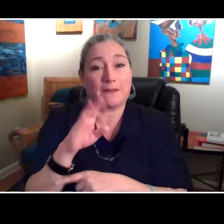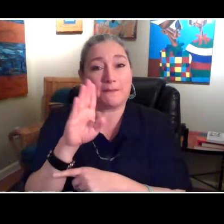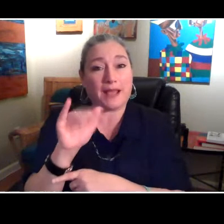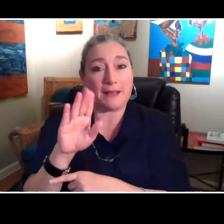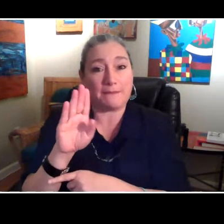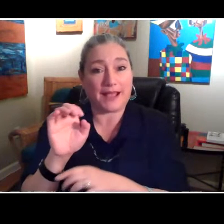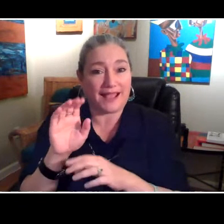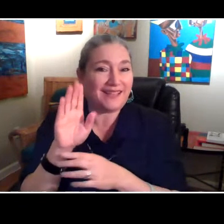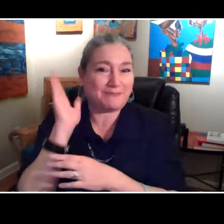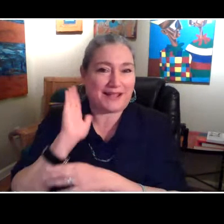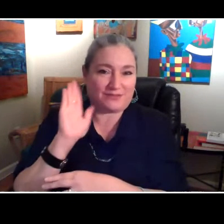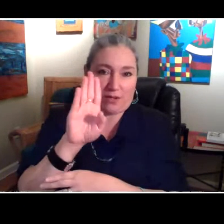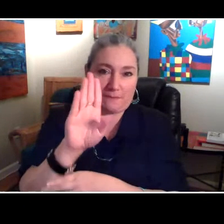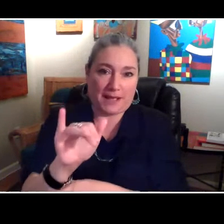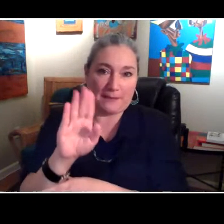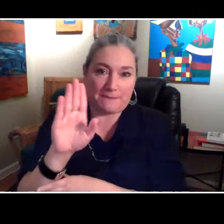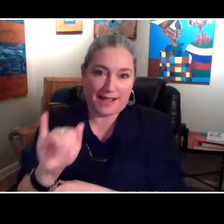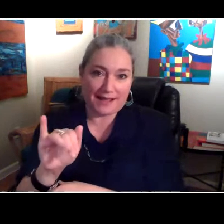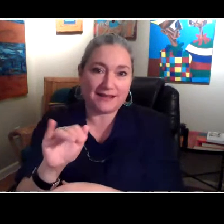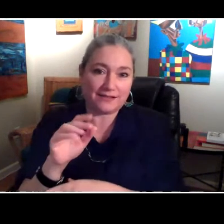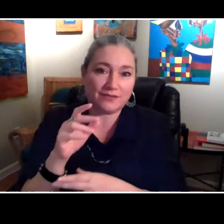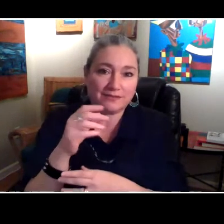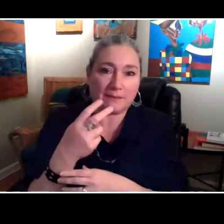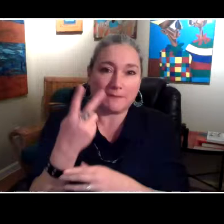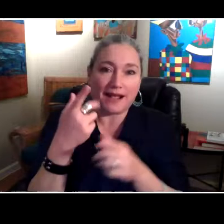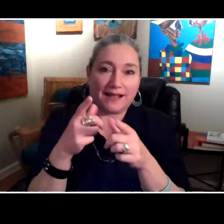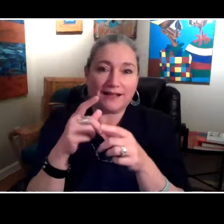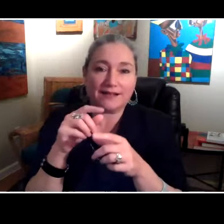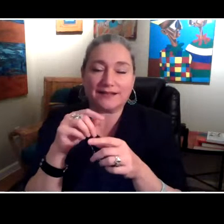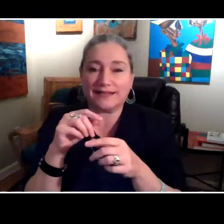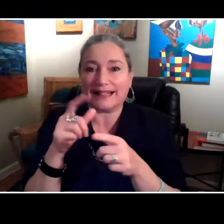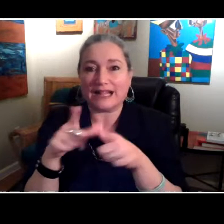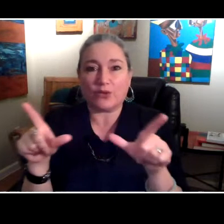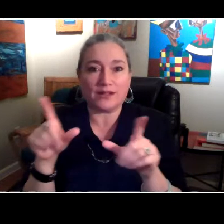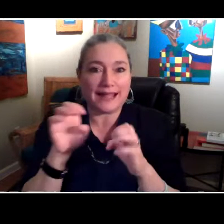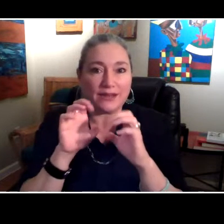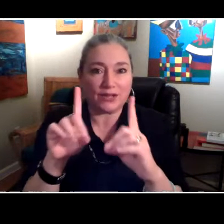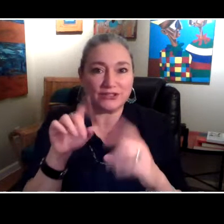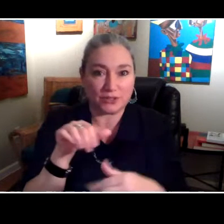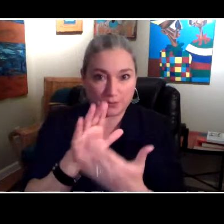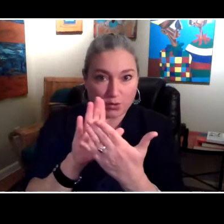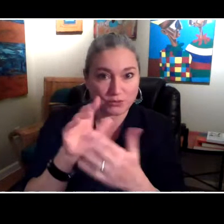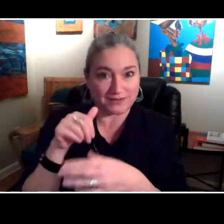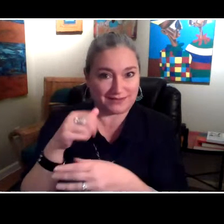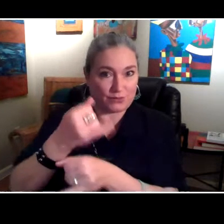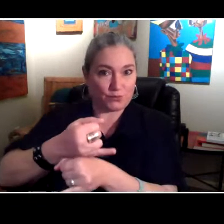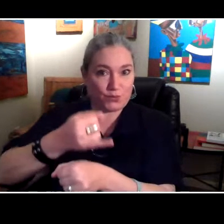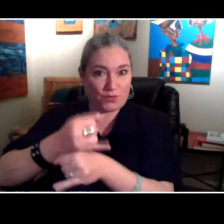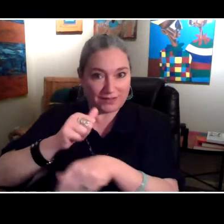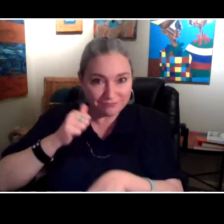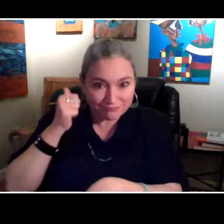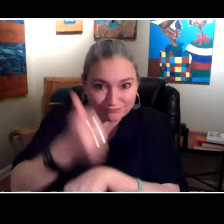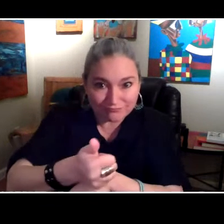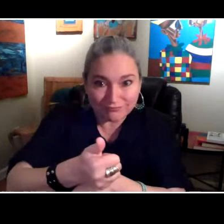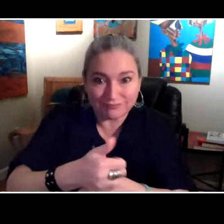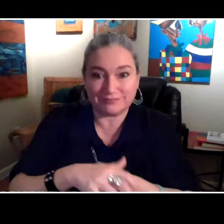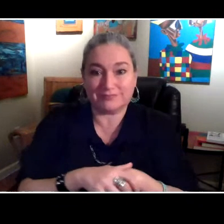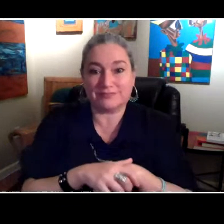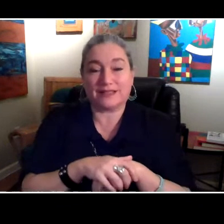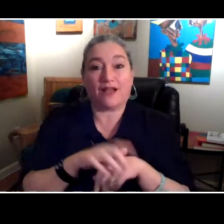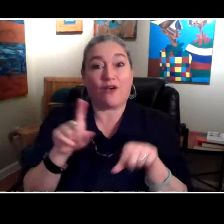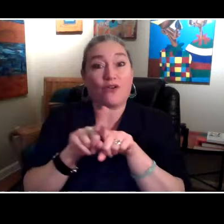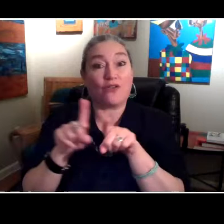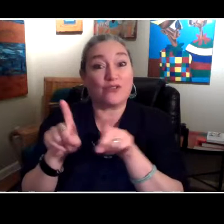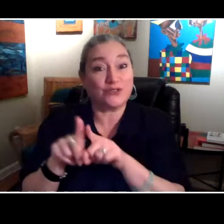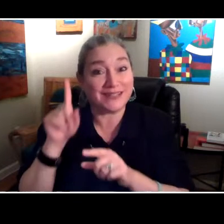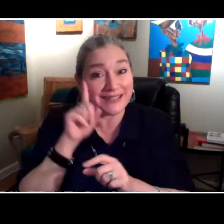advocates also pushed to develop what was back then called the bye-bye approach, bilingual